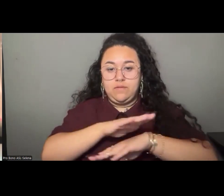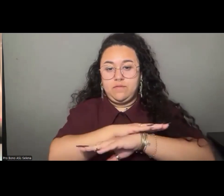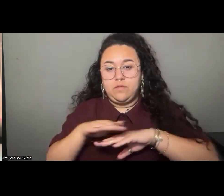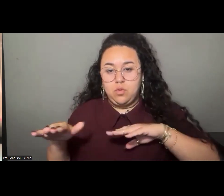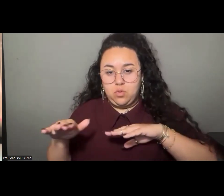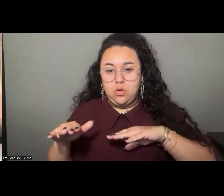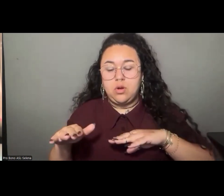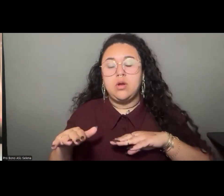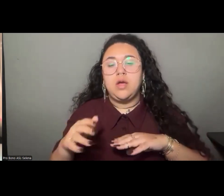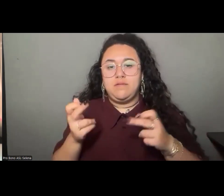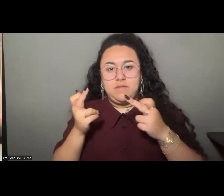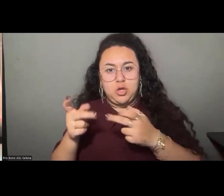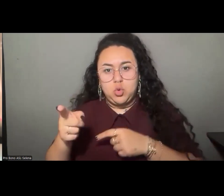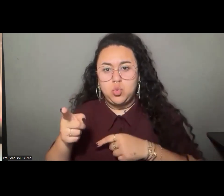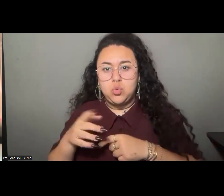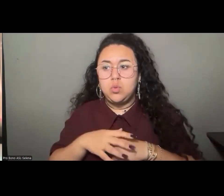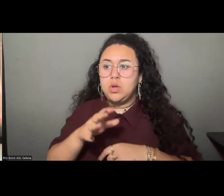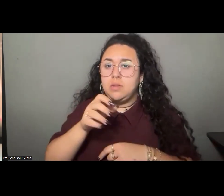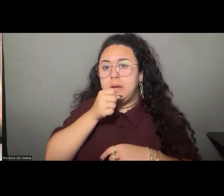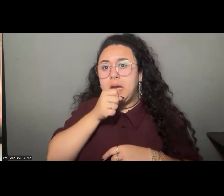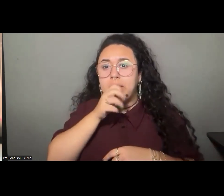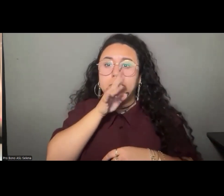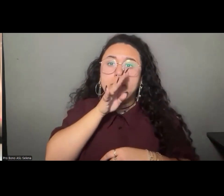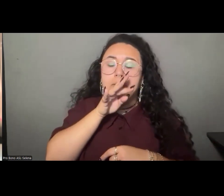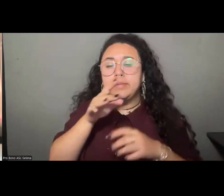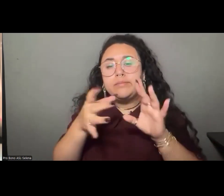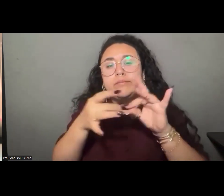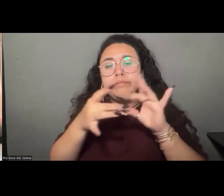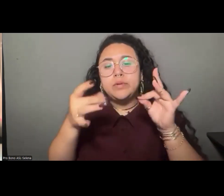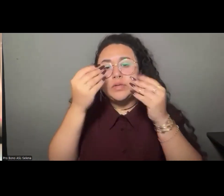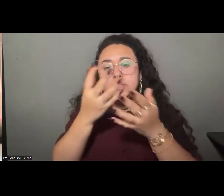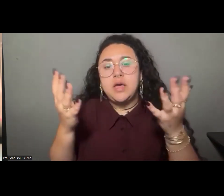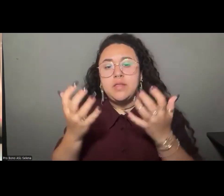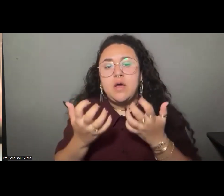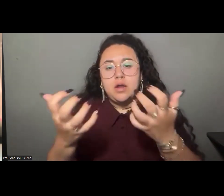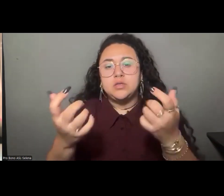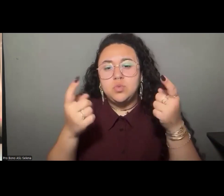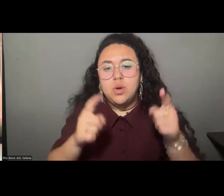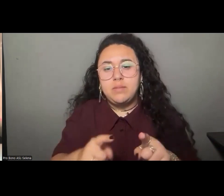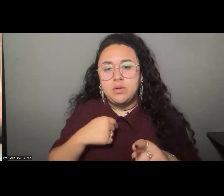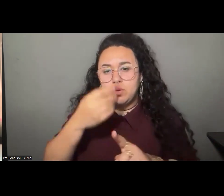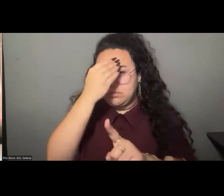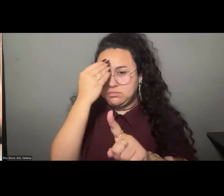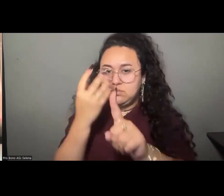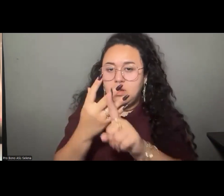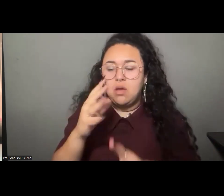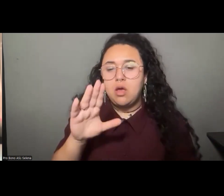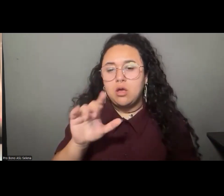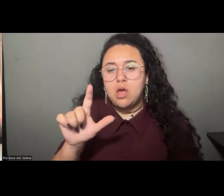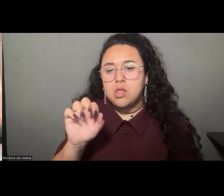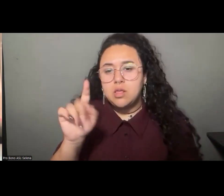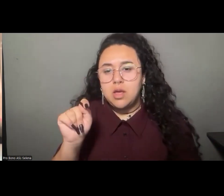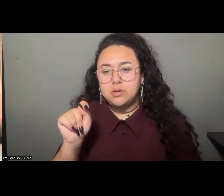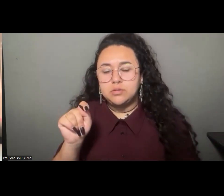on the mic, and we're going to let the audience know what happened, and we're going to call you out. And